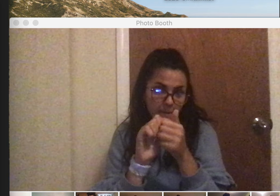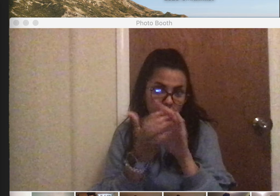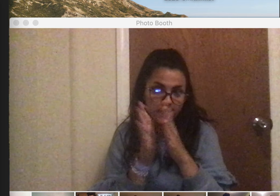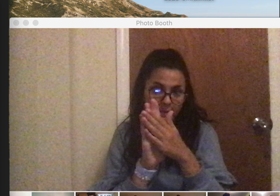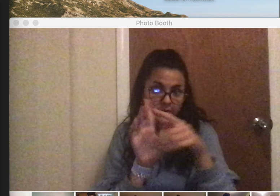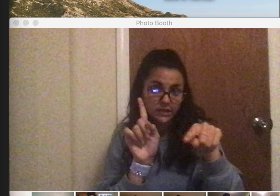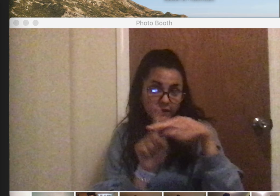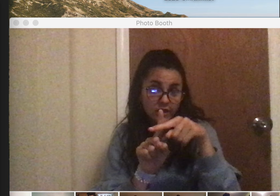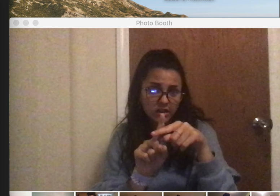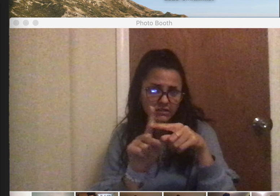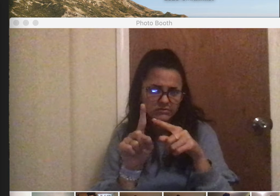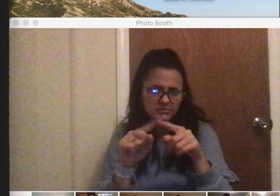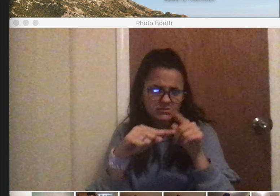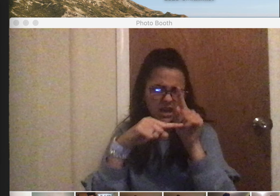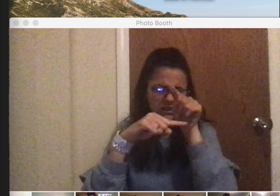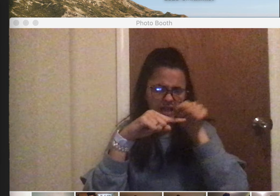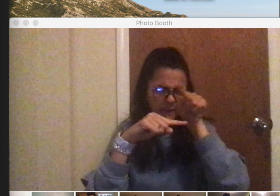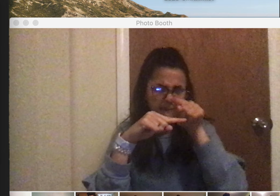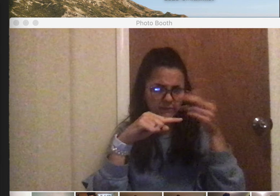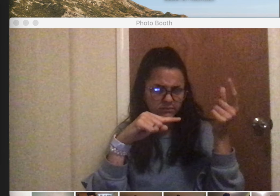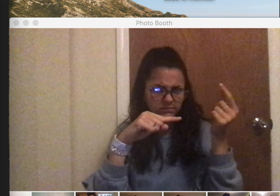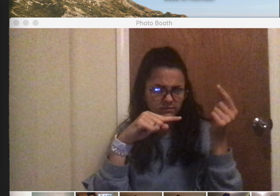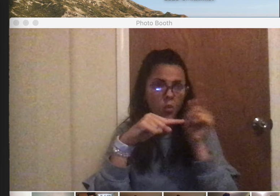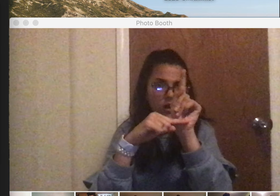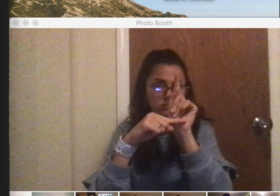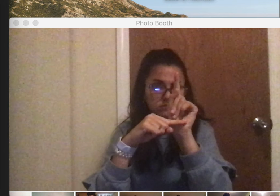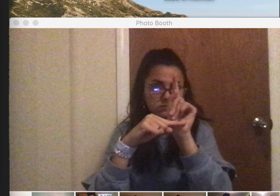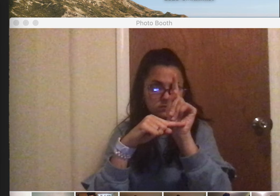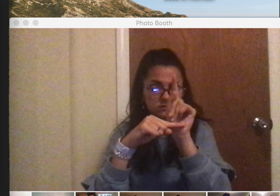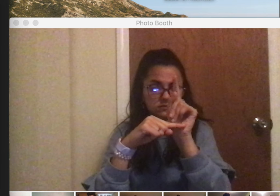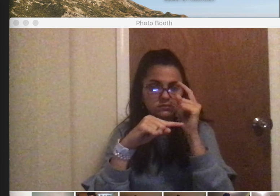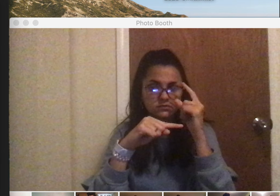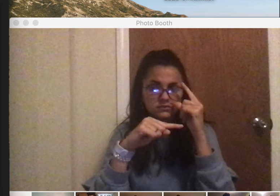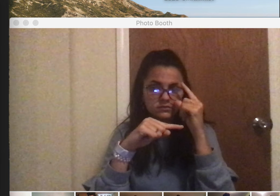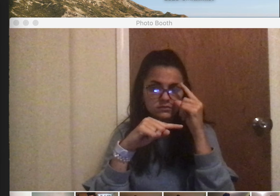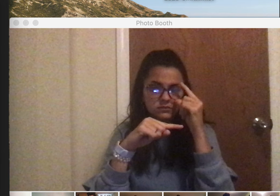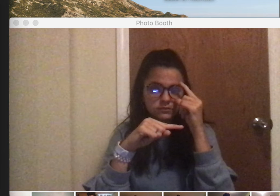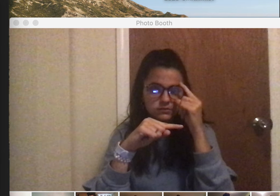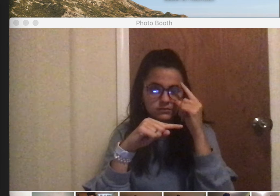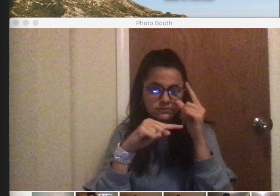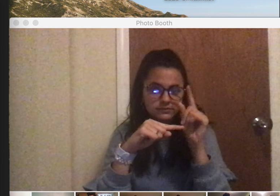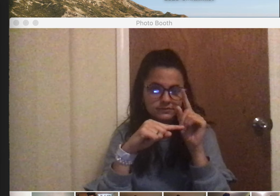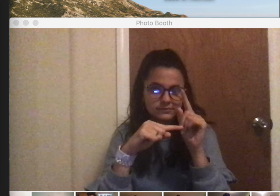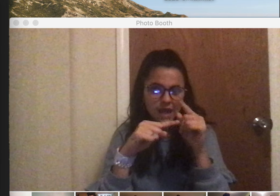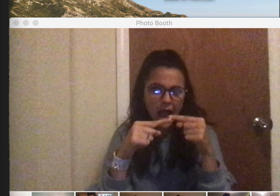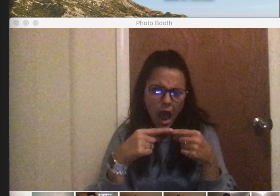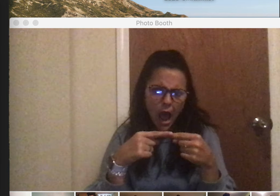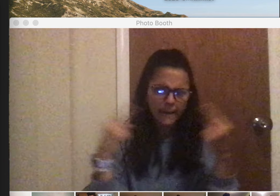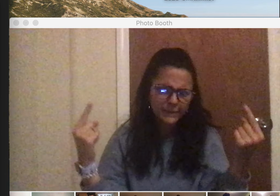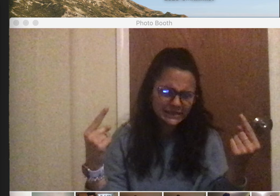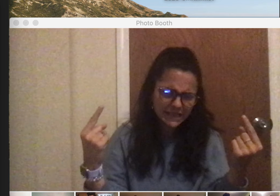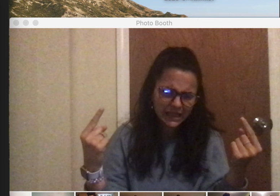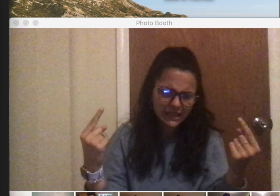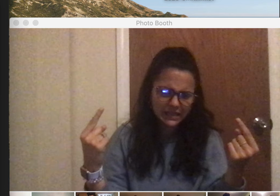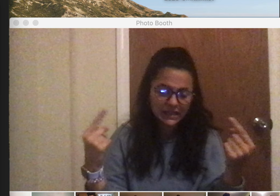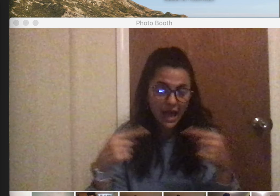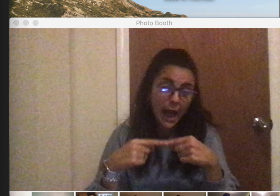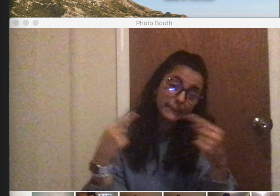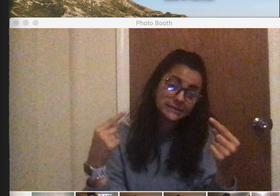top. Now, oppositely, is that even a word? I don't know. Whatever.